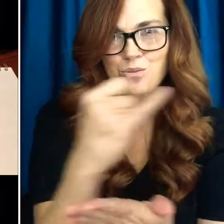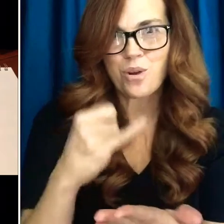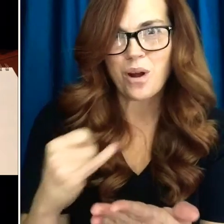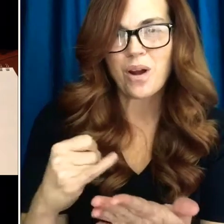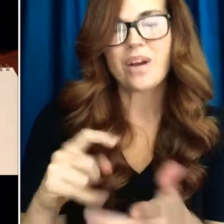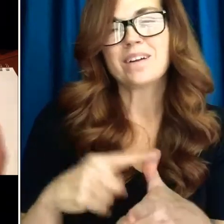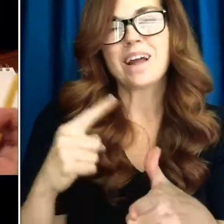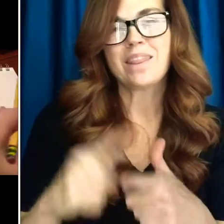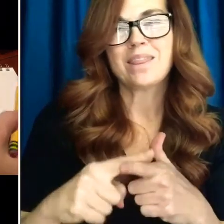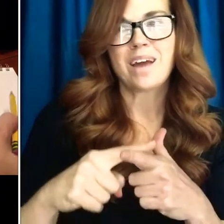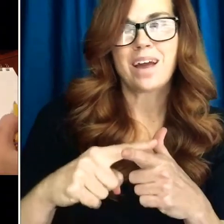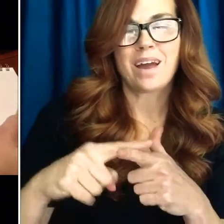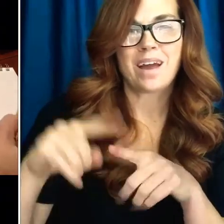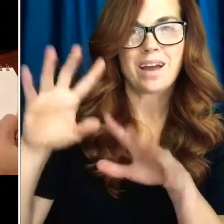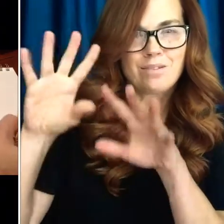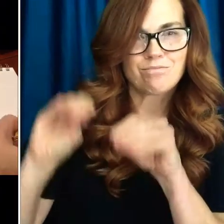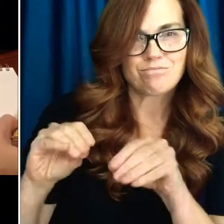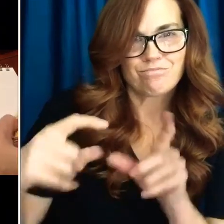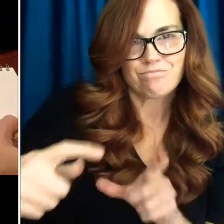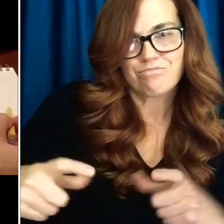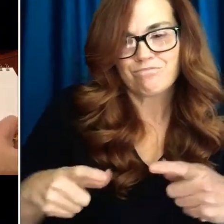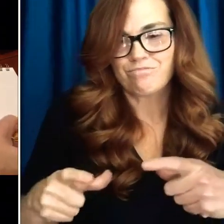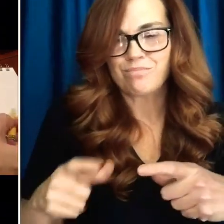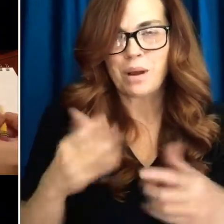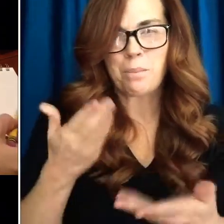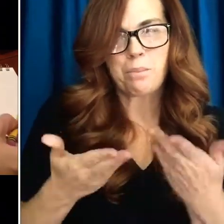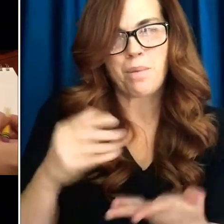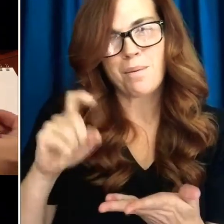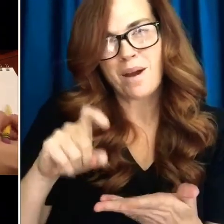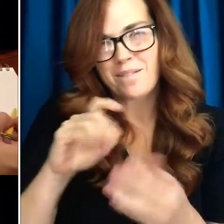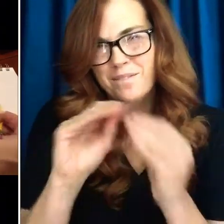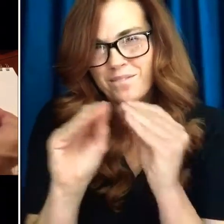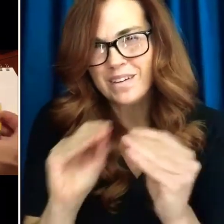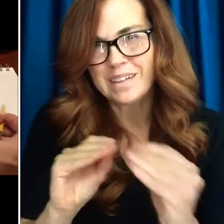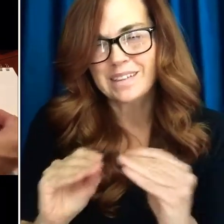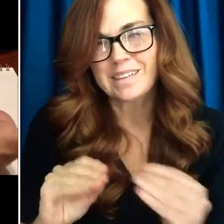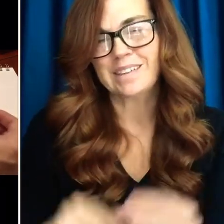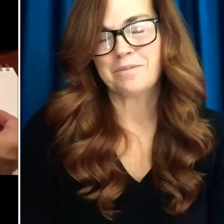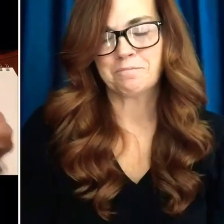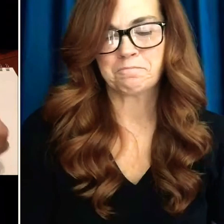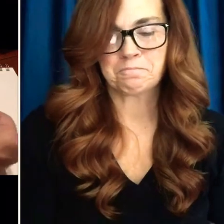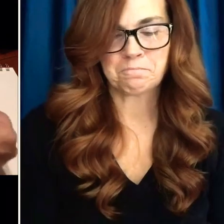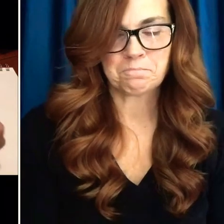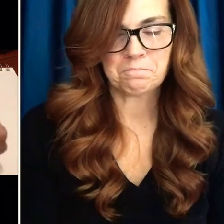and then fix it after I stop the video, because it'll probably be a little bit wonky once I look at it.